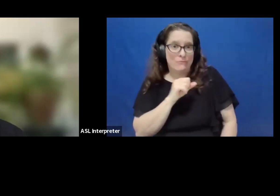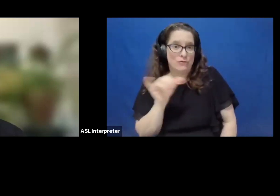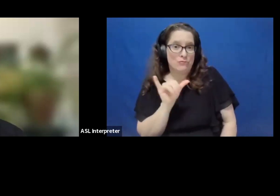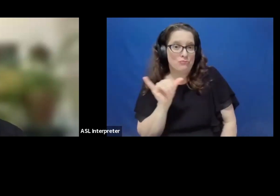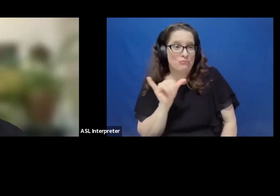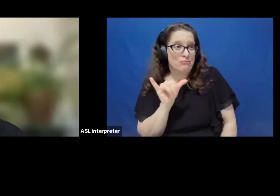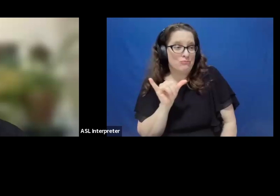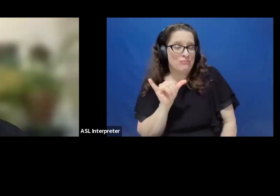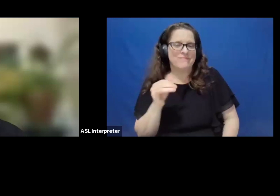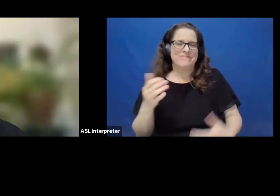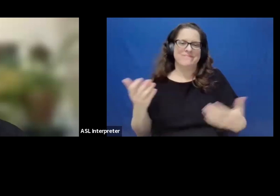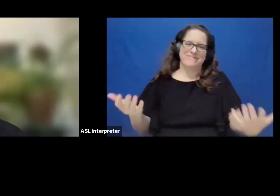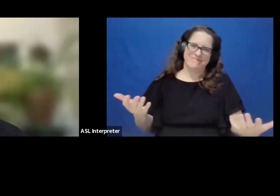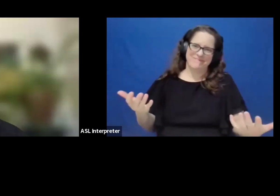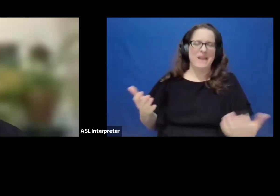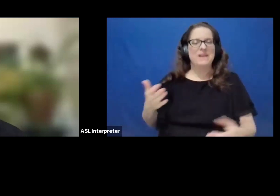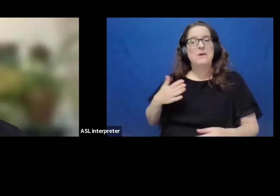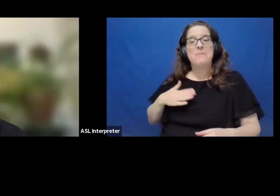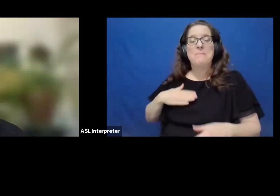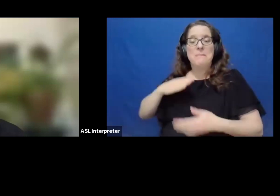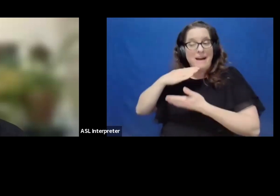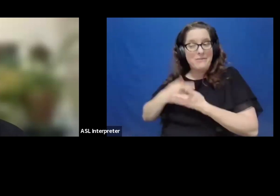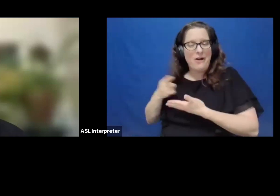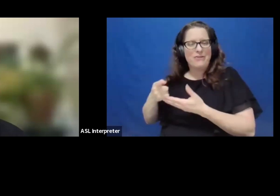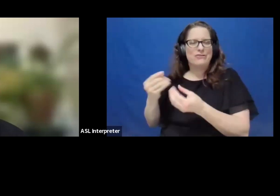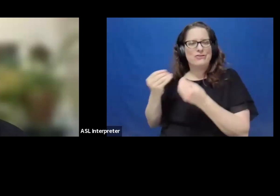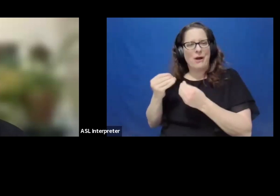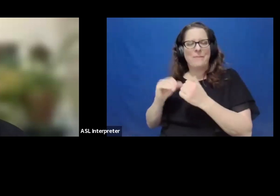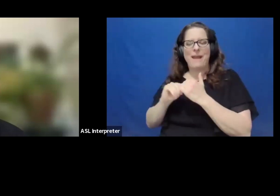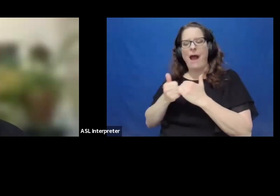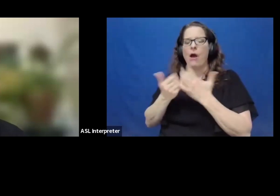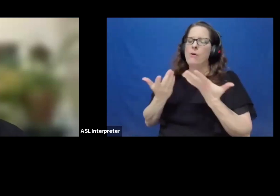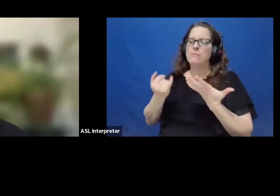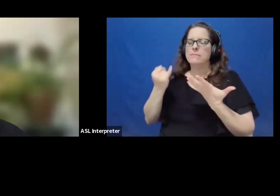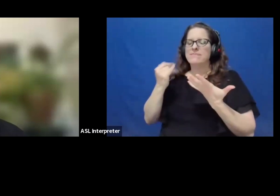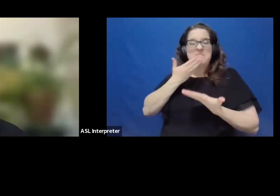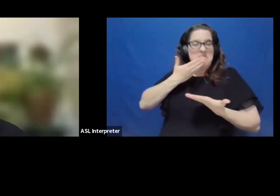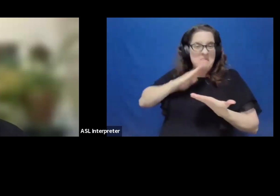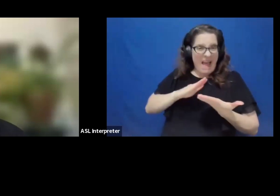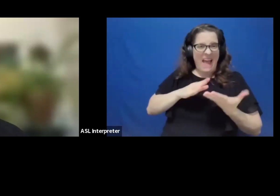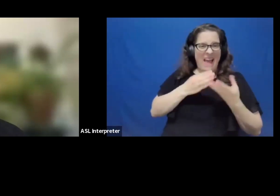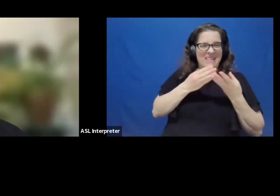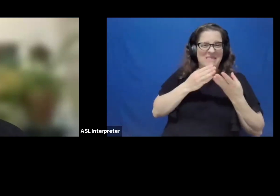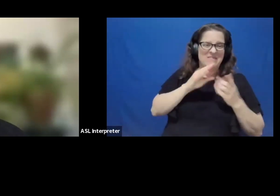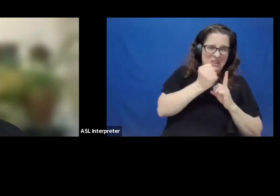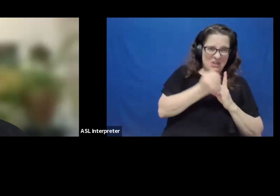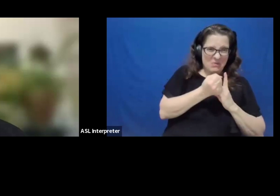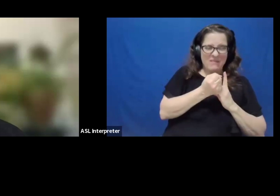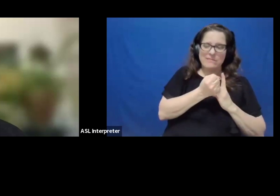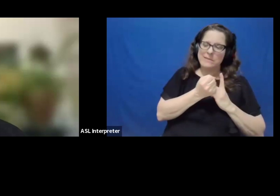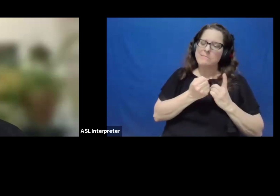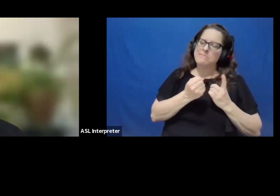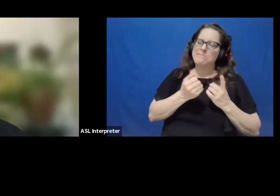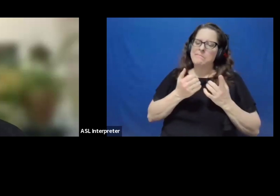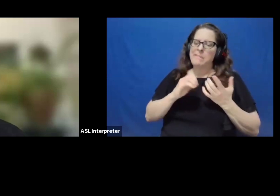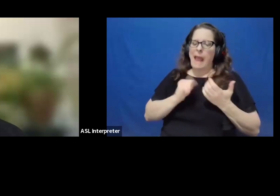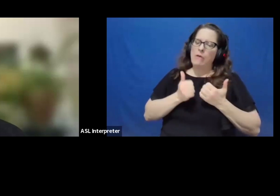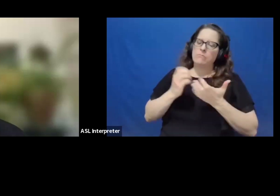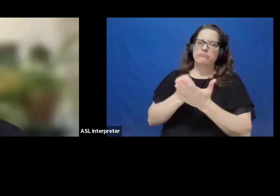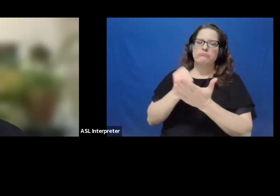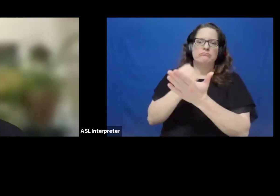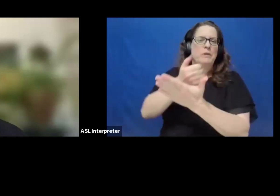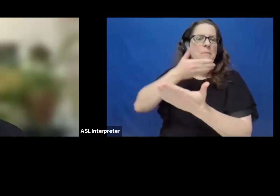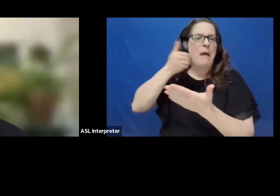about making lemonade out of lemons. In this case, the lemon is, we've got